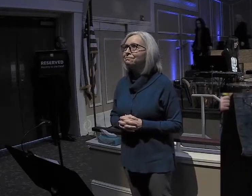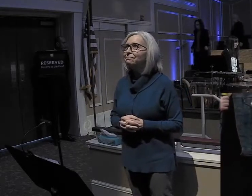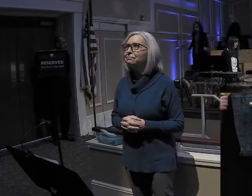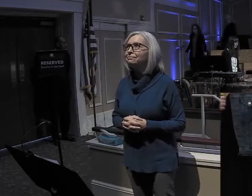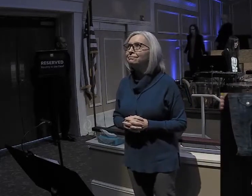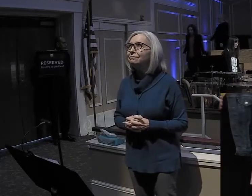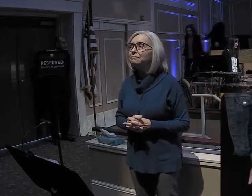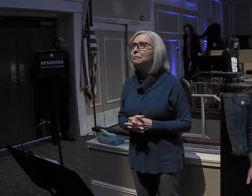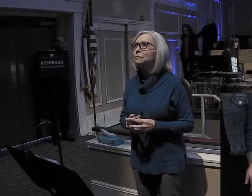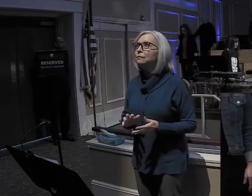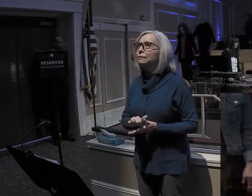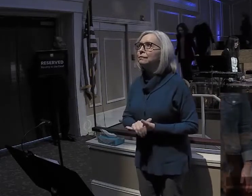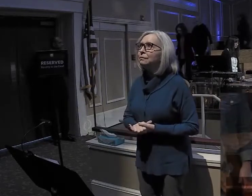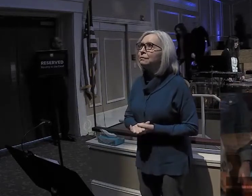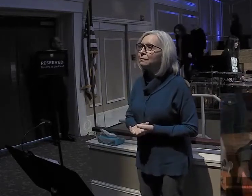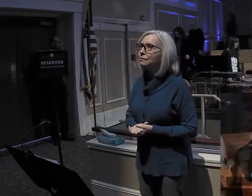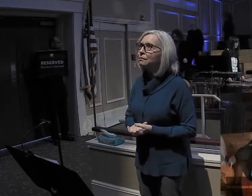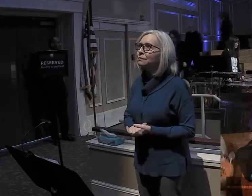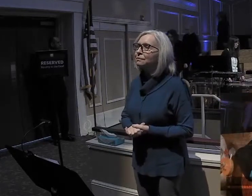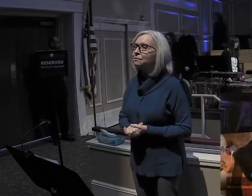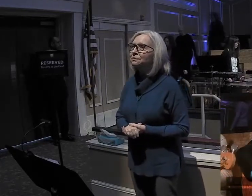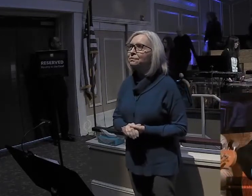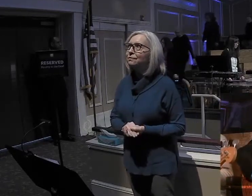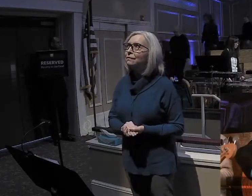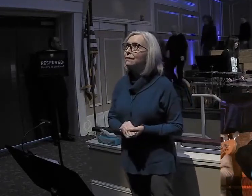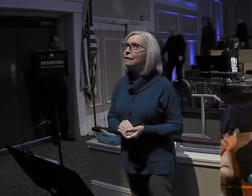My sins and my sorrows.